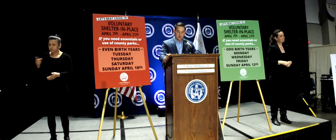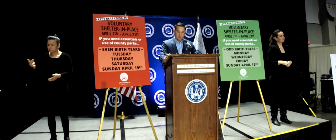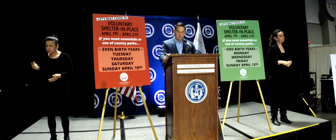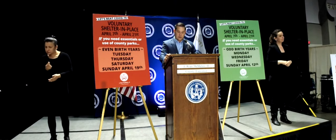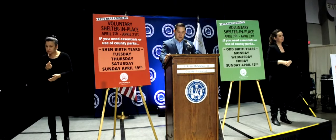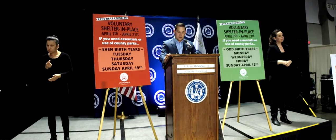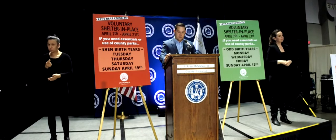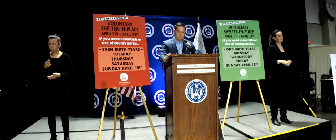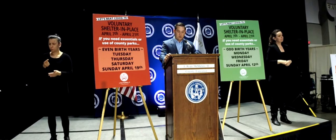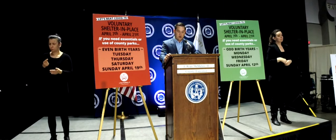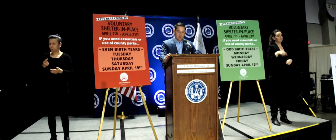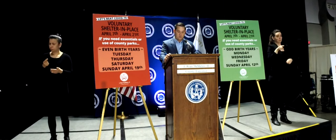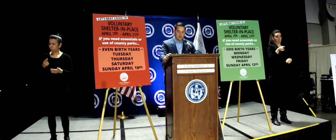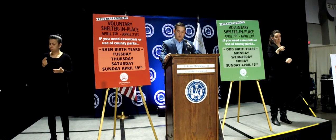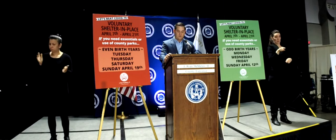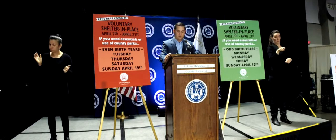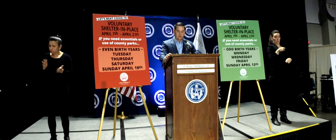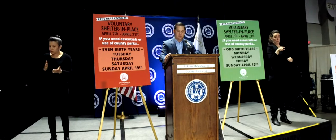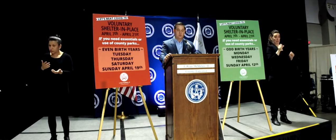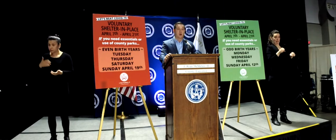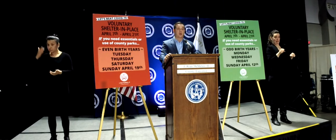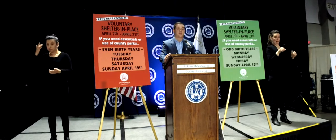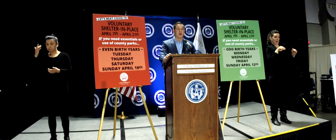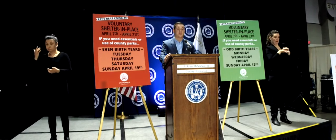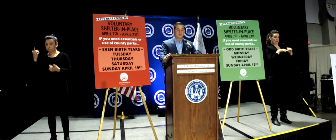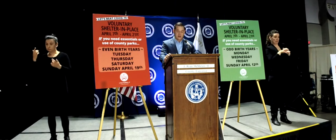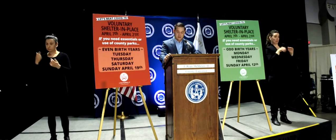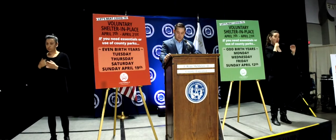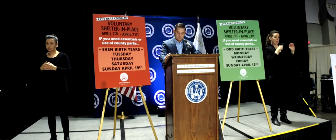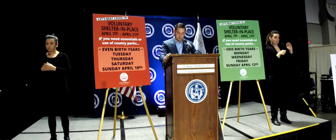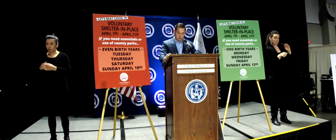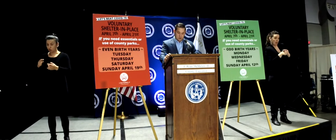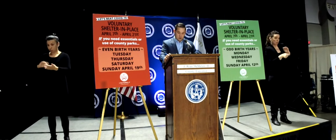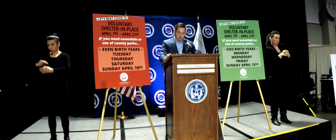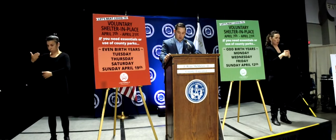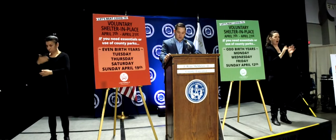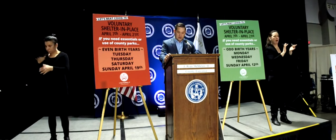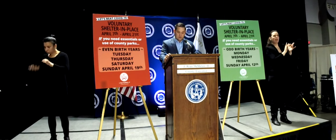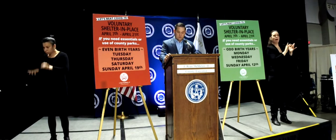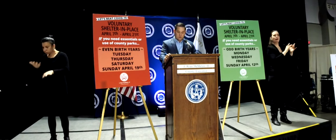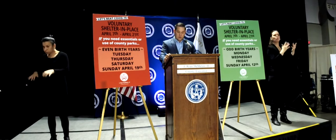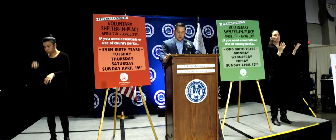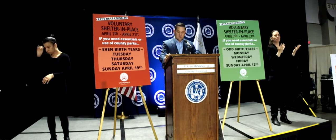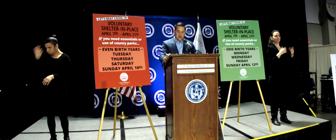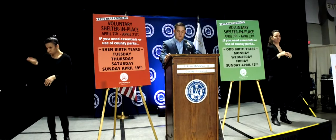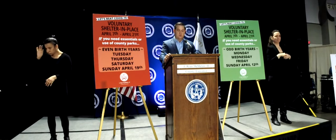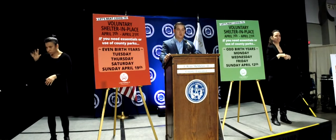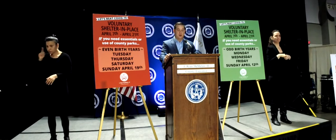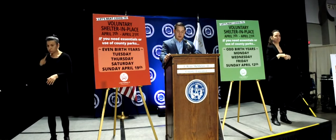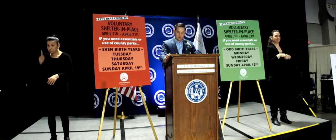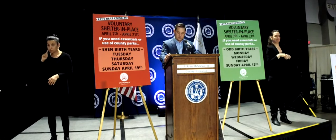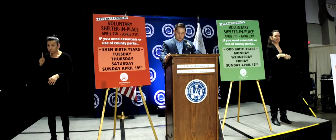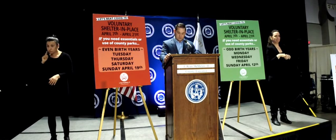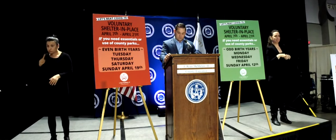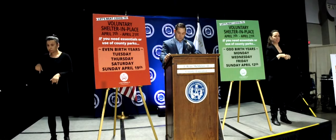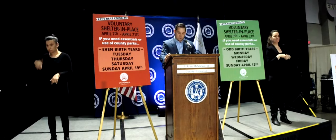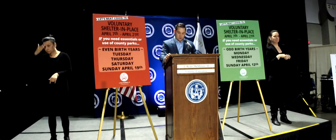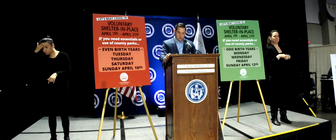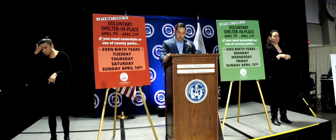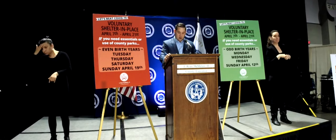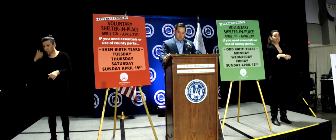who are recovering that can input all of their information regarding their health status. All the data is reviewed by our staff to ensure